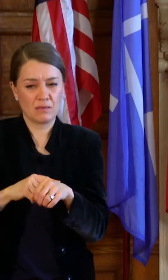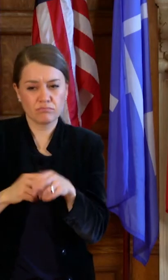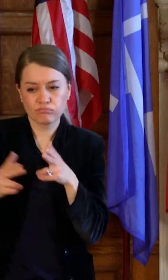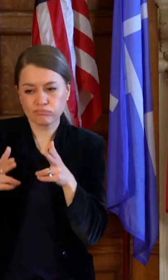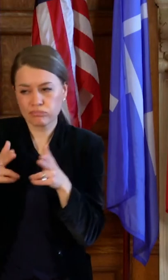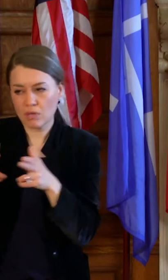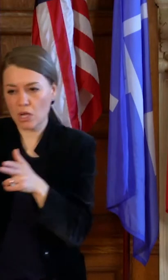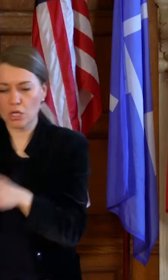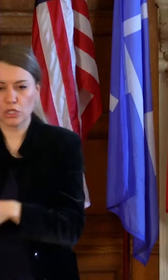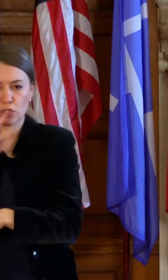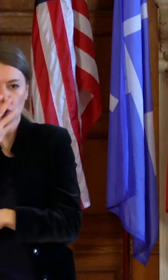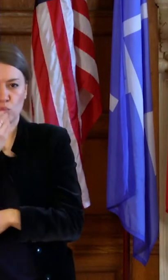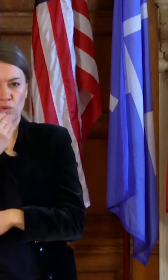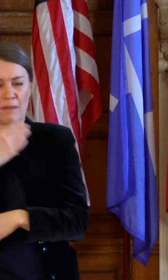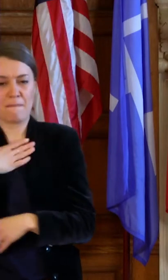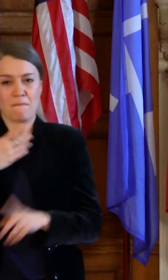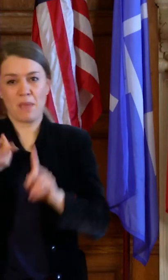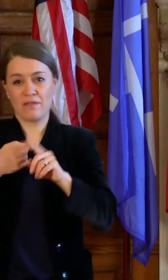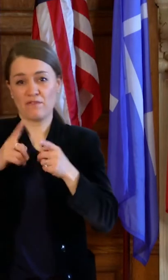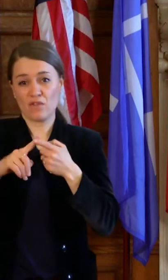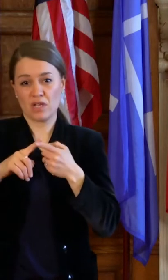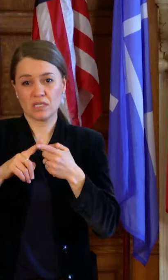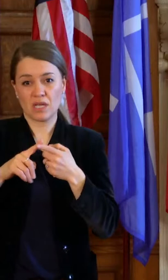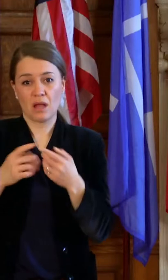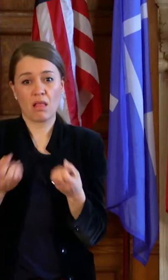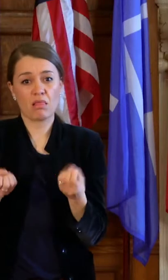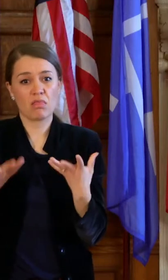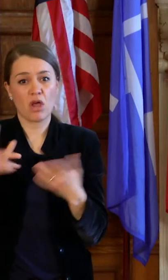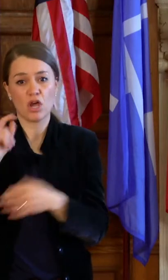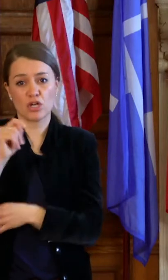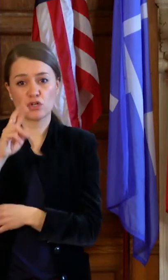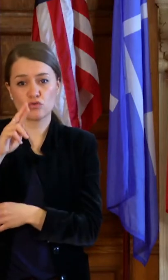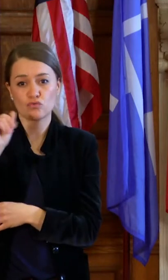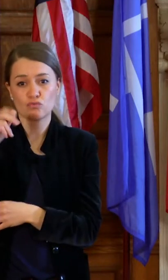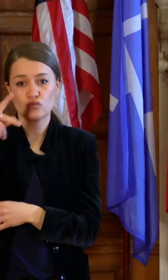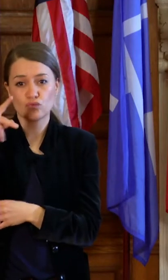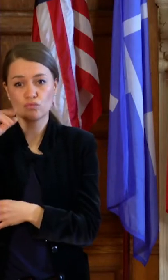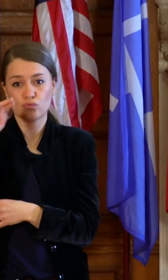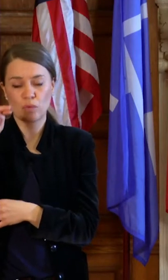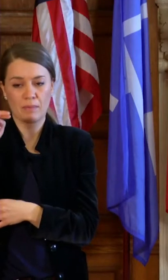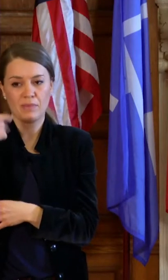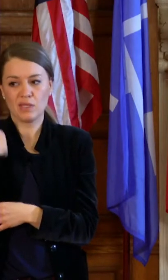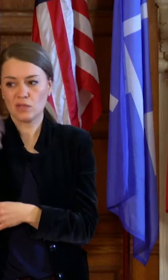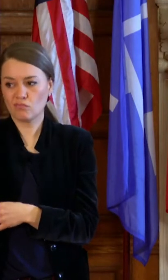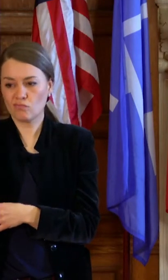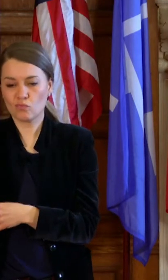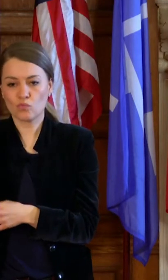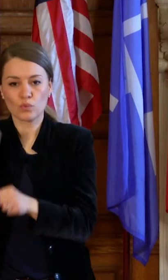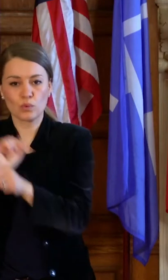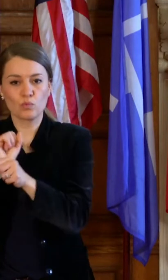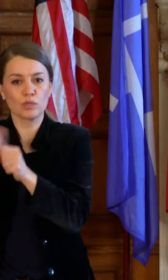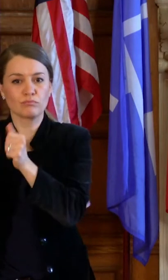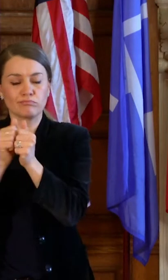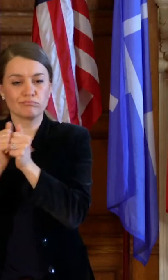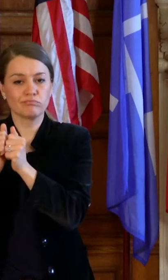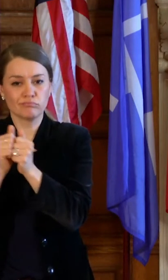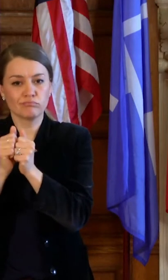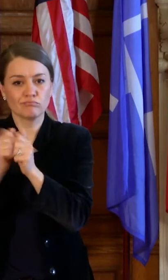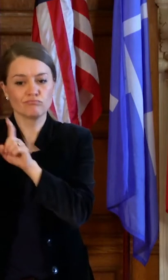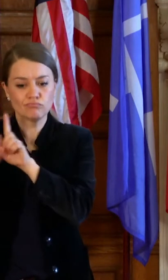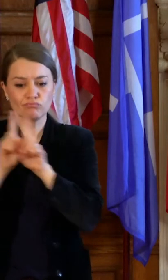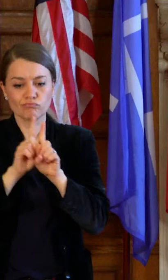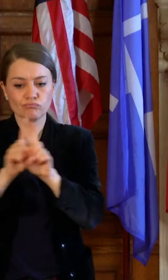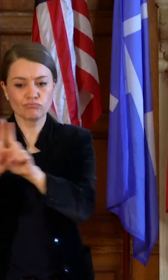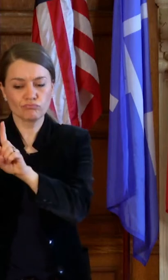have a friend that has done extensive trapping. So we worked together to set these traps, and we kind of paired up to make sure